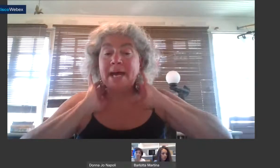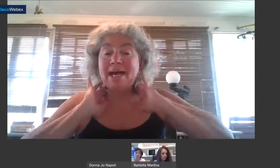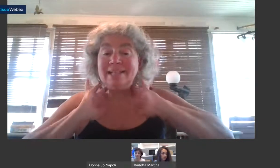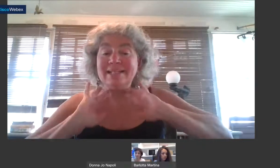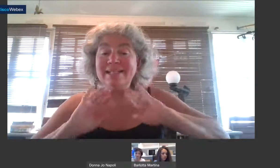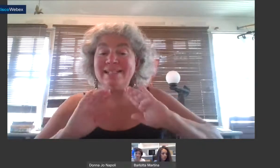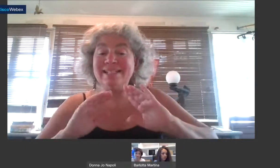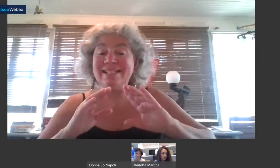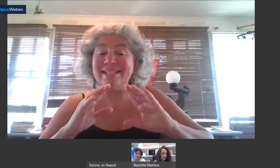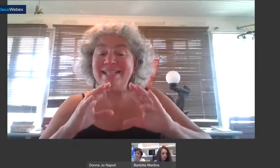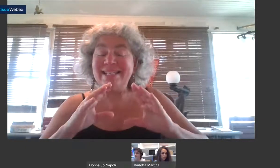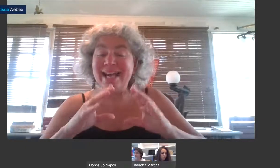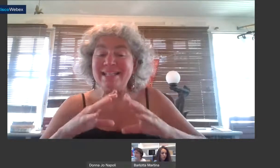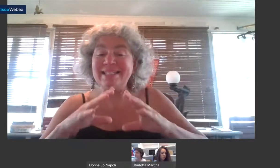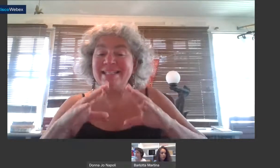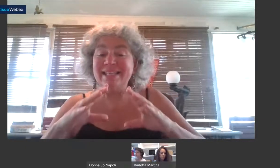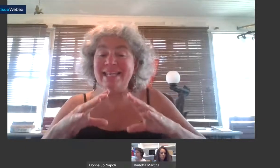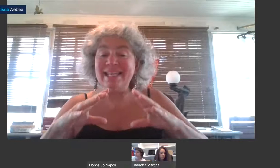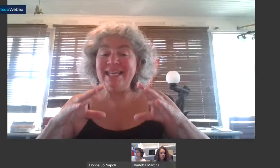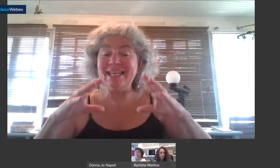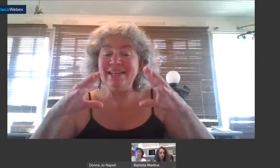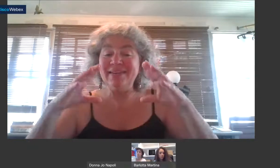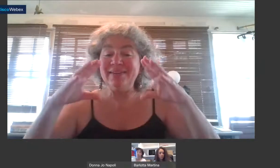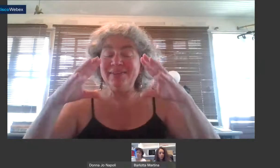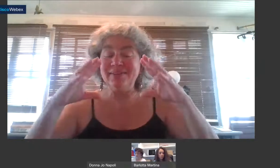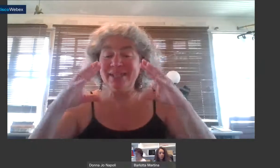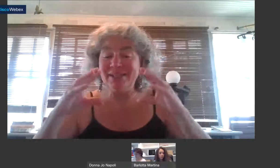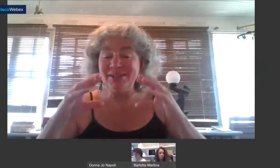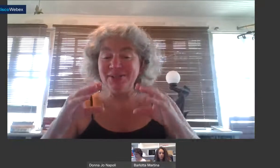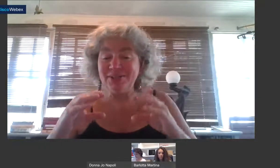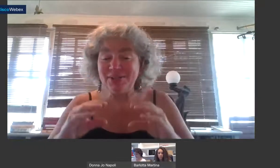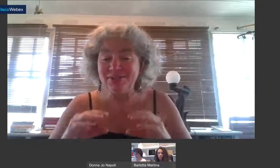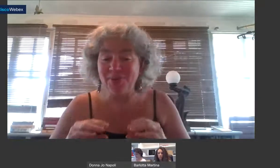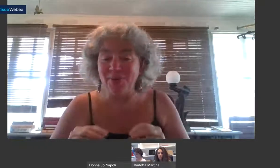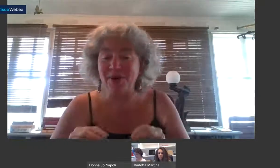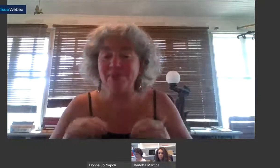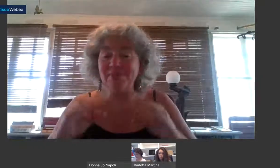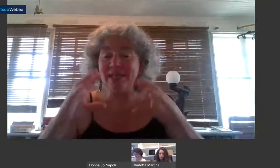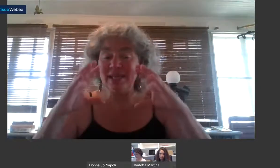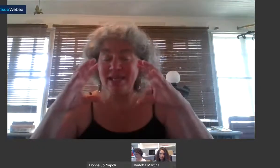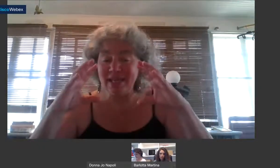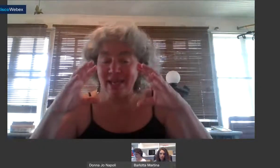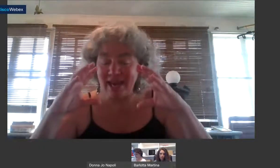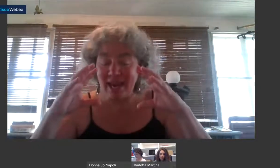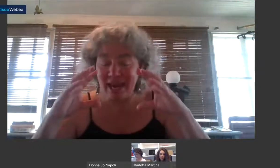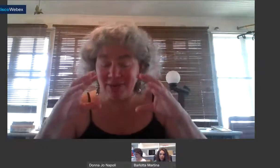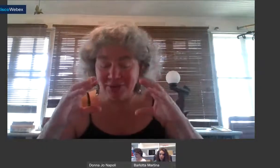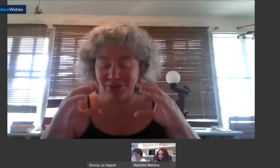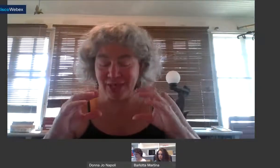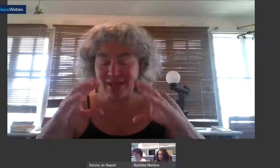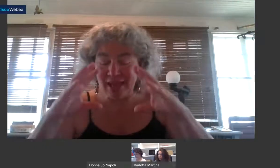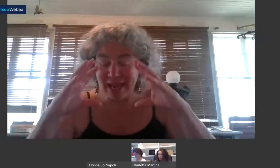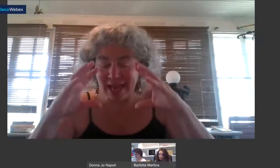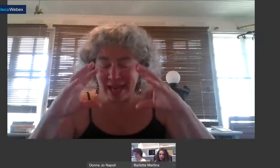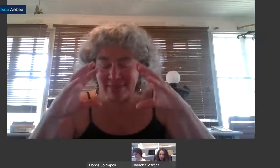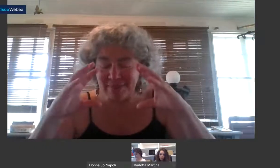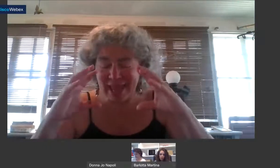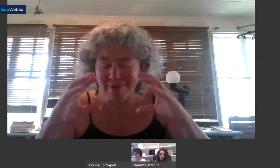But does the reduced form, the energy,